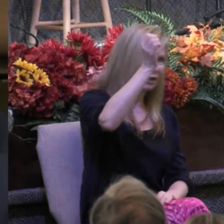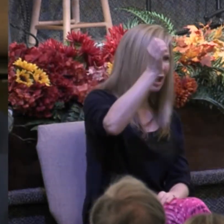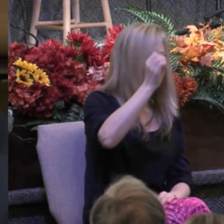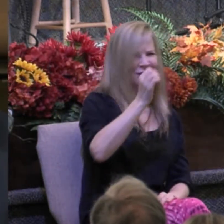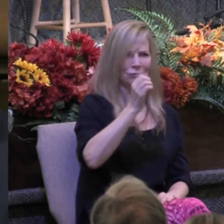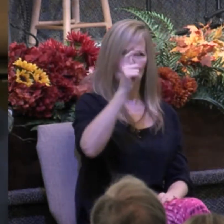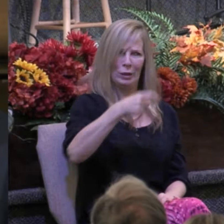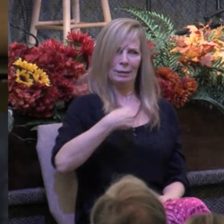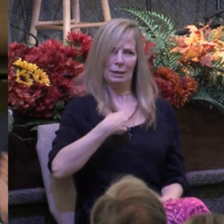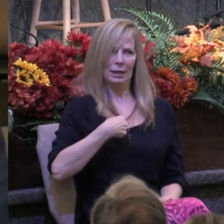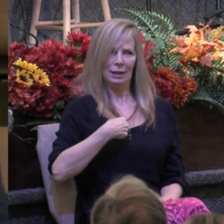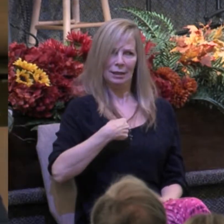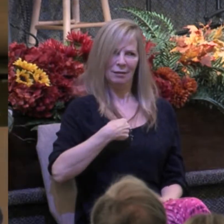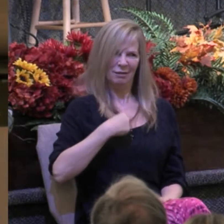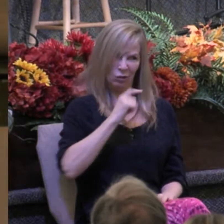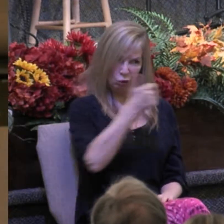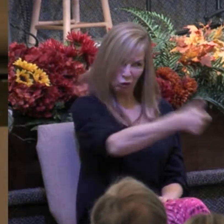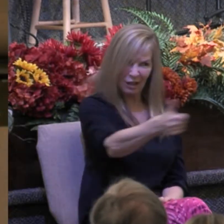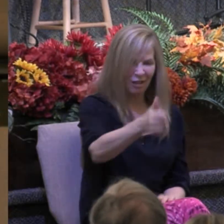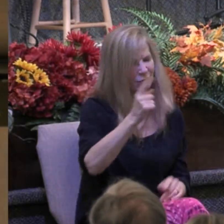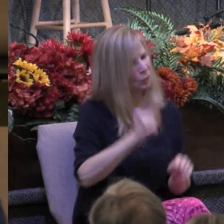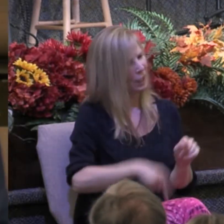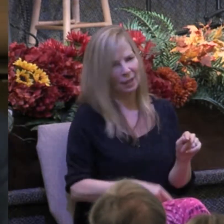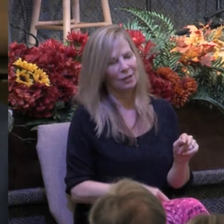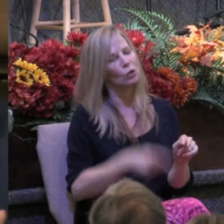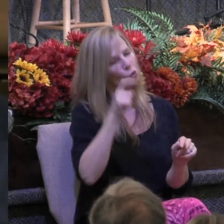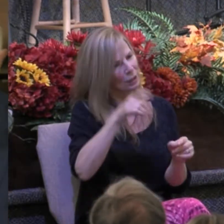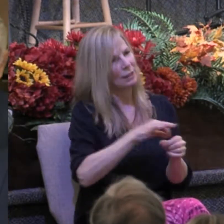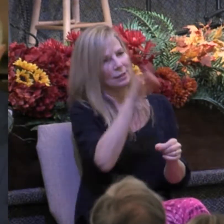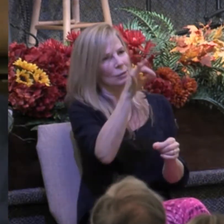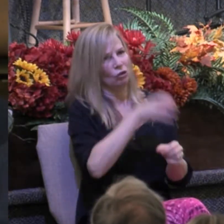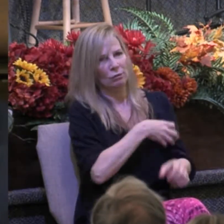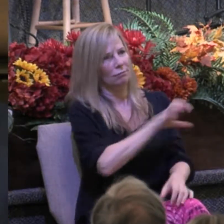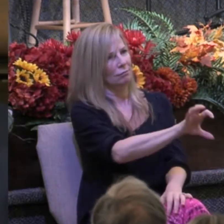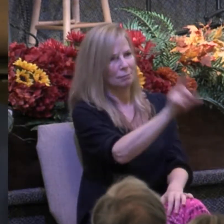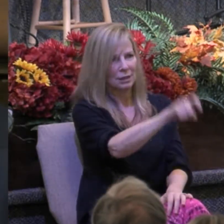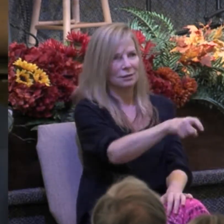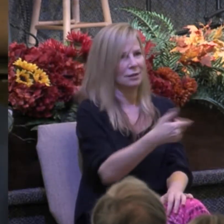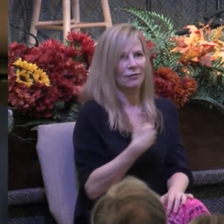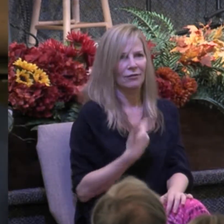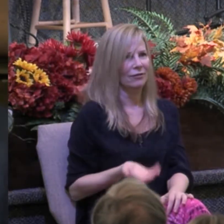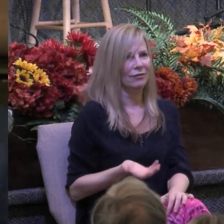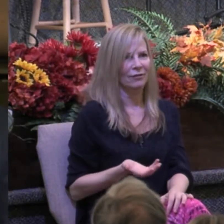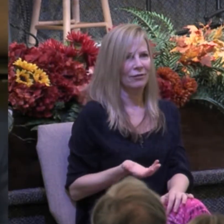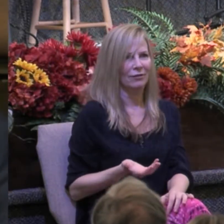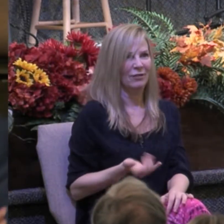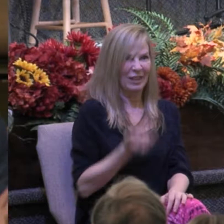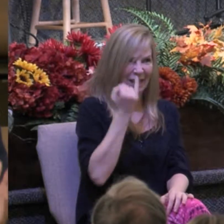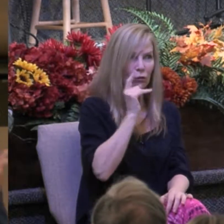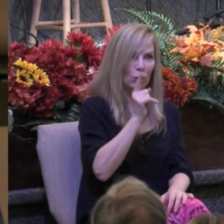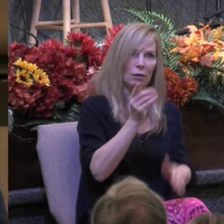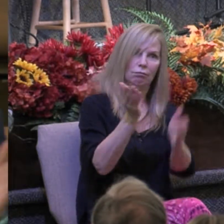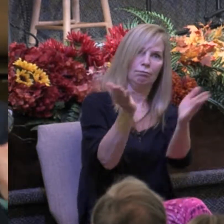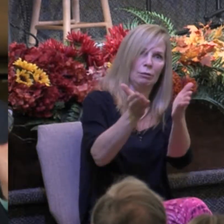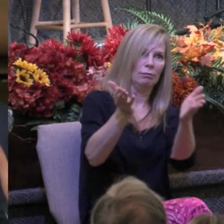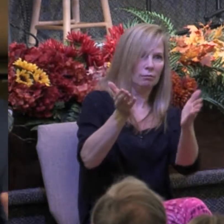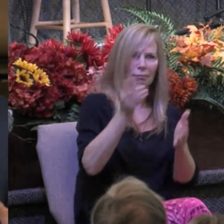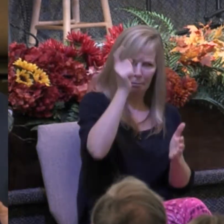own. They needed his help. They needed the Spirit's empowerment if they were going to win men to him. And folks,